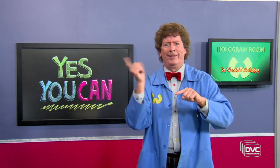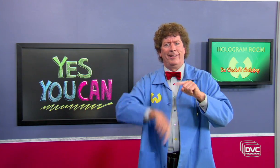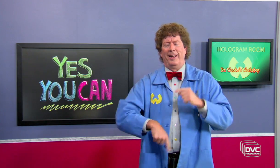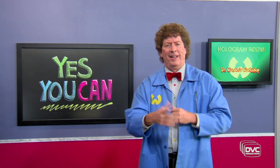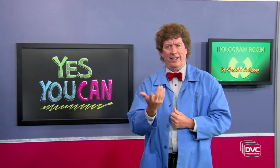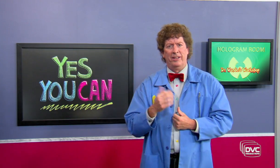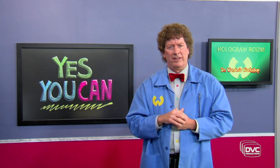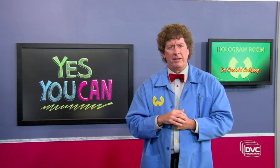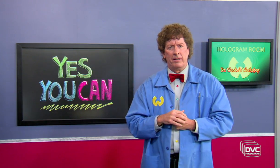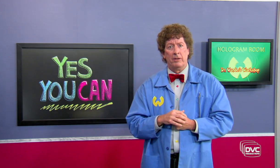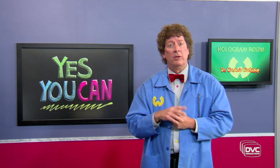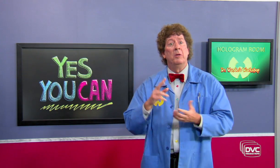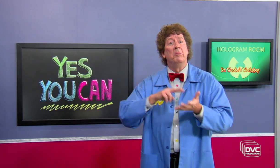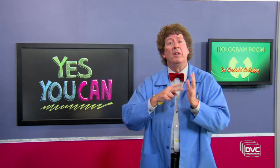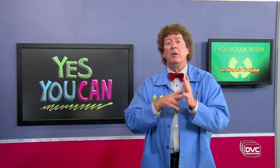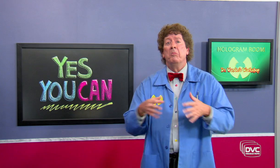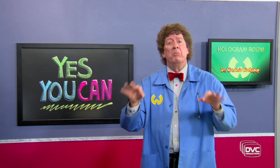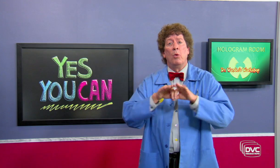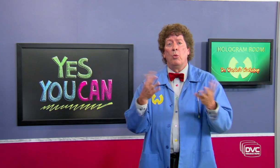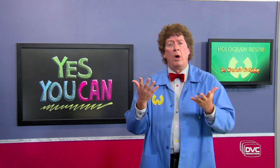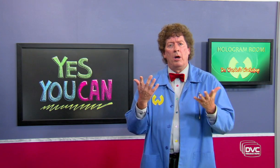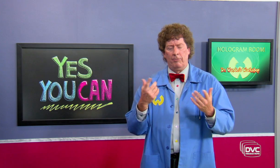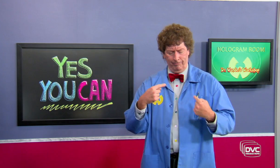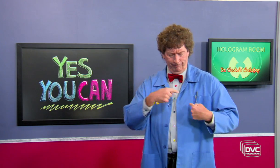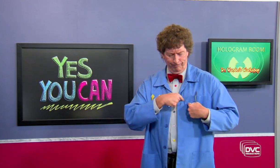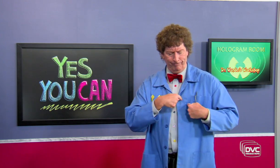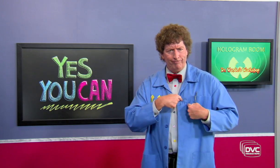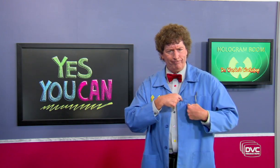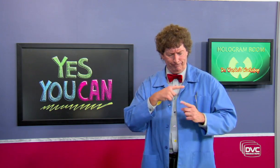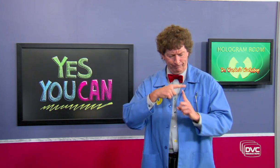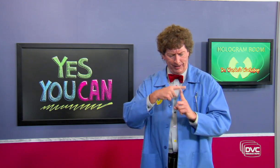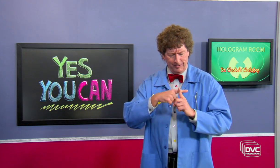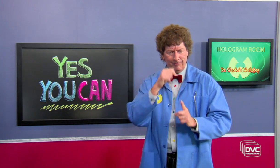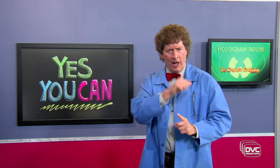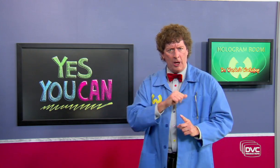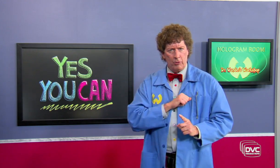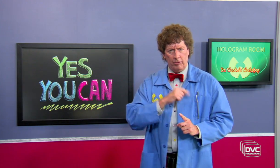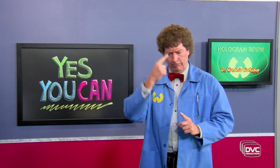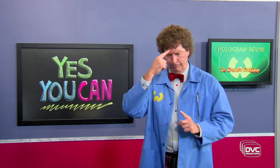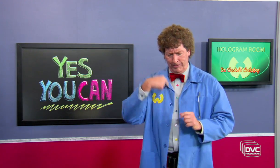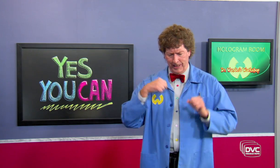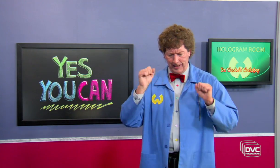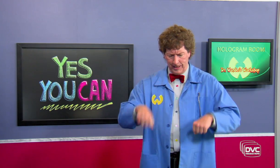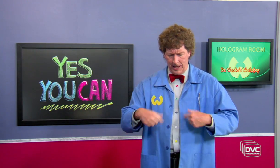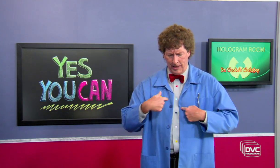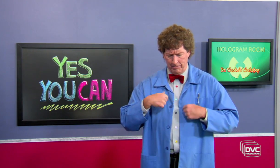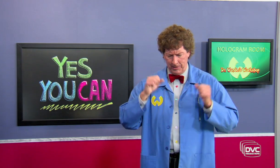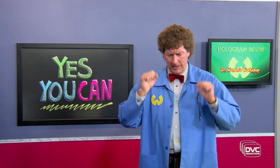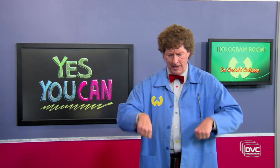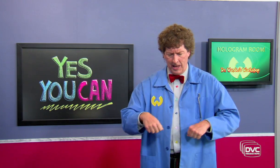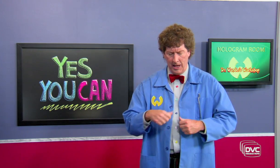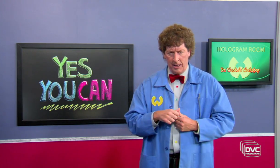succeed. It's so important to keep a positive attitude. Think, I can, I